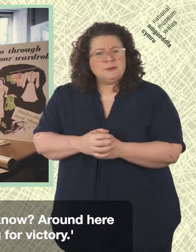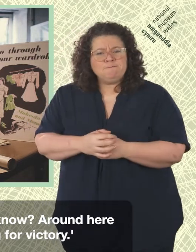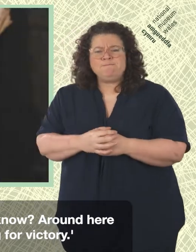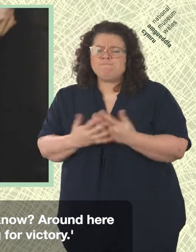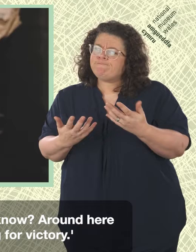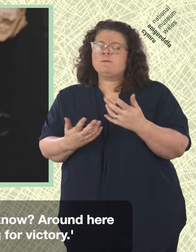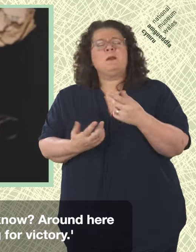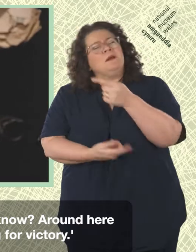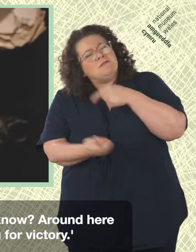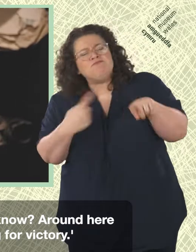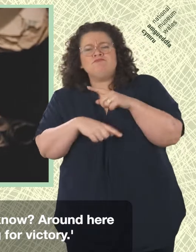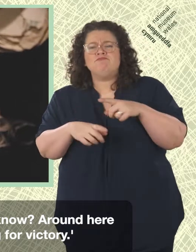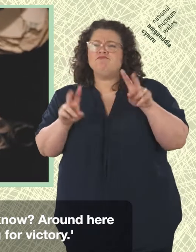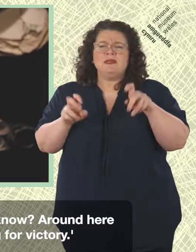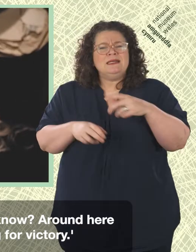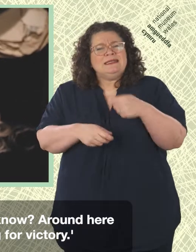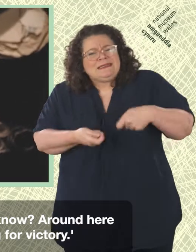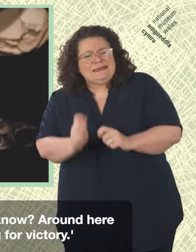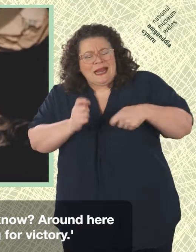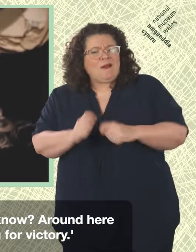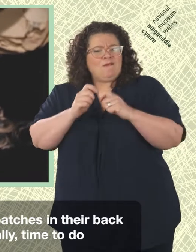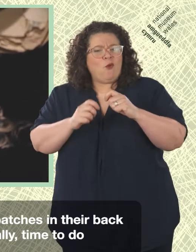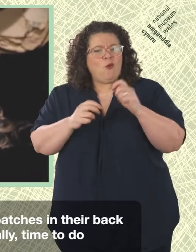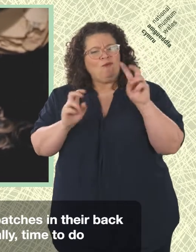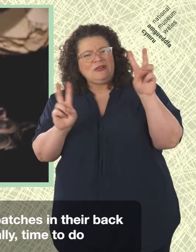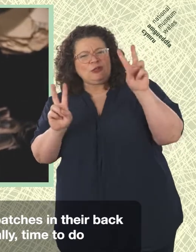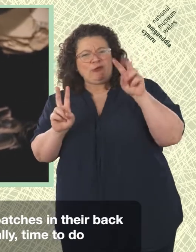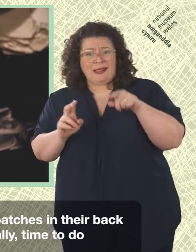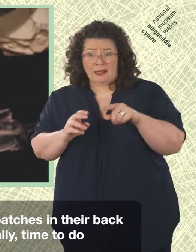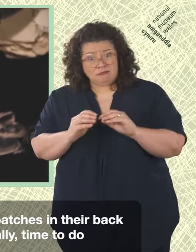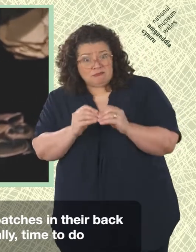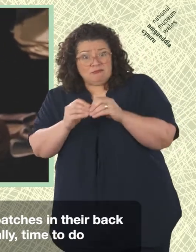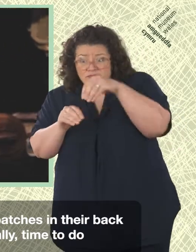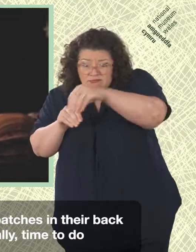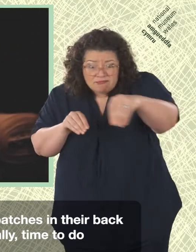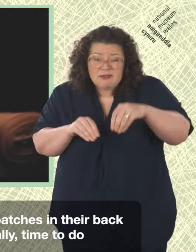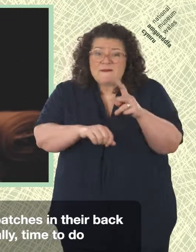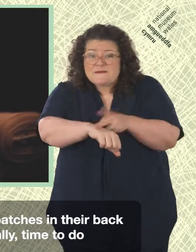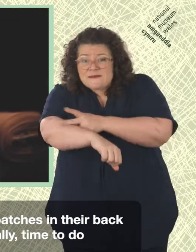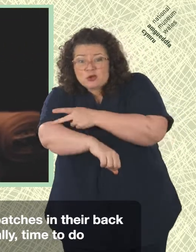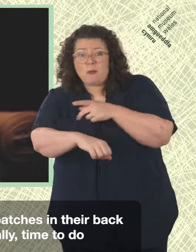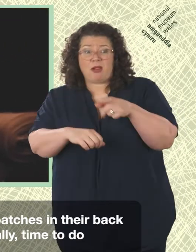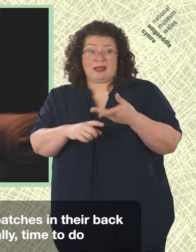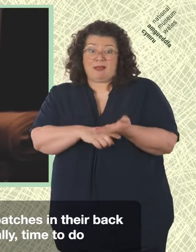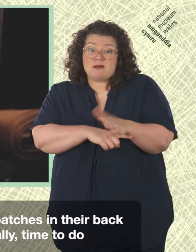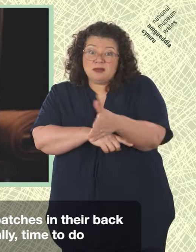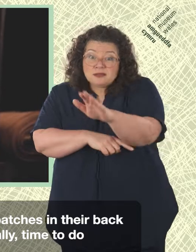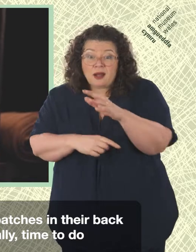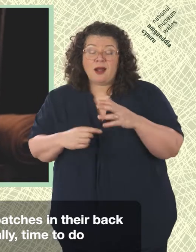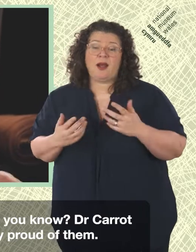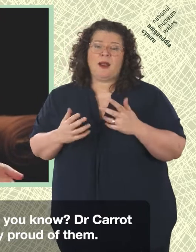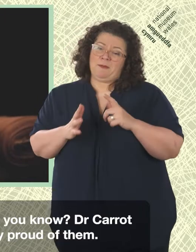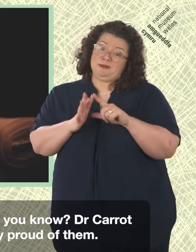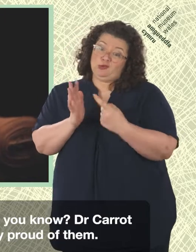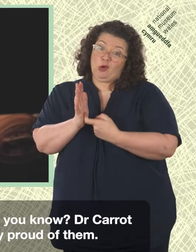as well. Do you know, round here, people have been digging for victory. They've been creating vegetable packages in their back garden, but I don't have really time